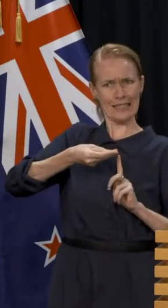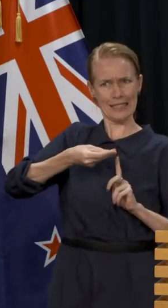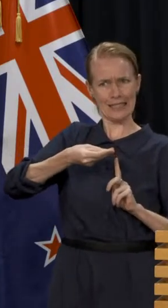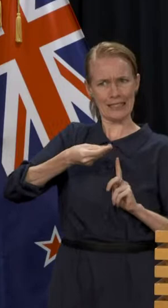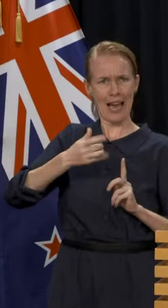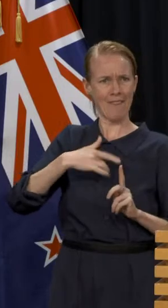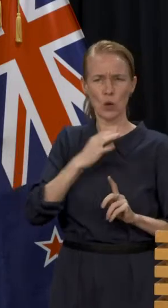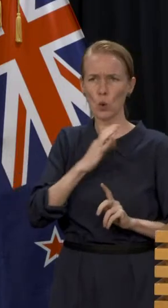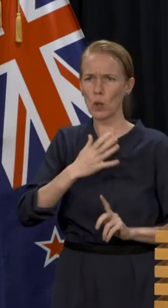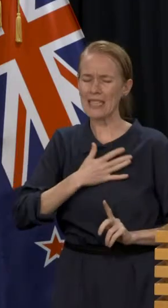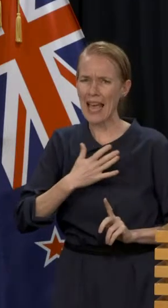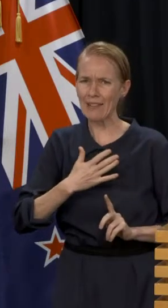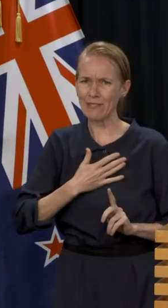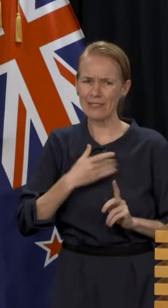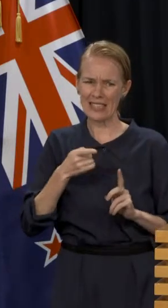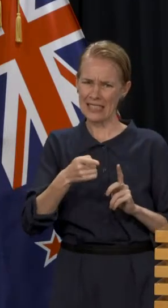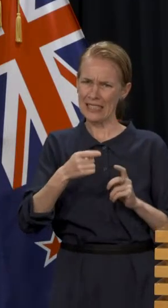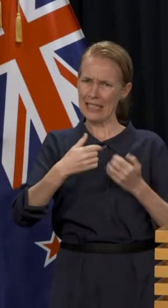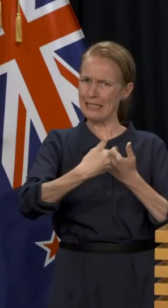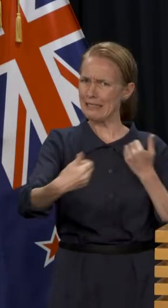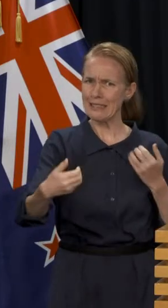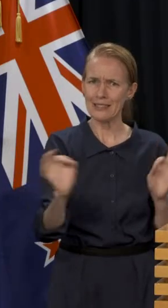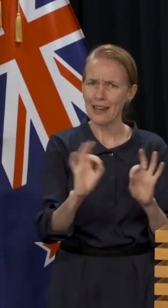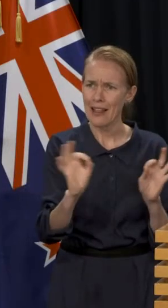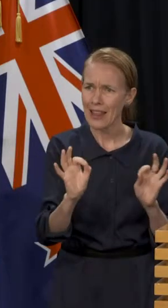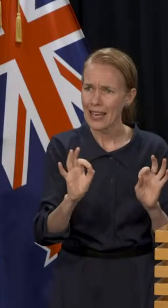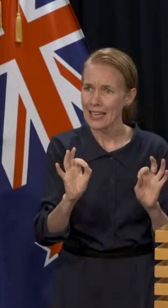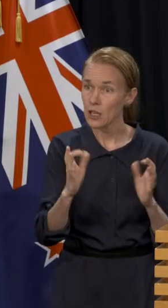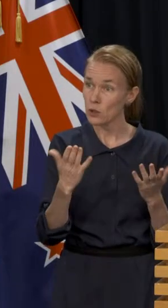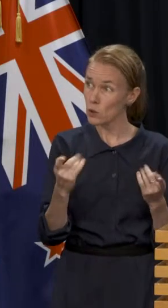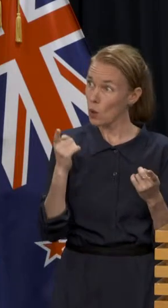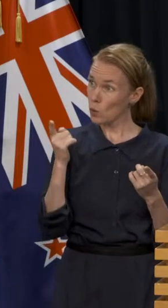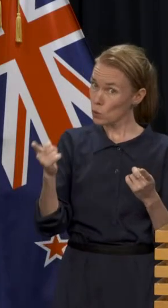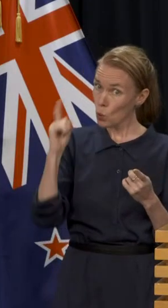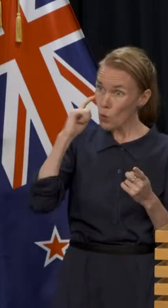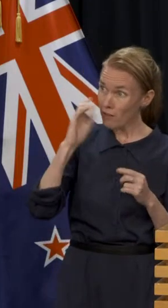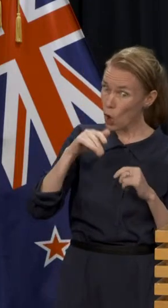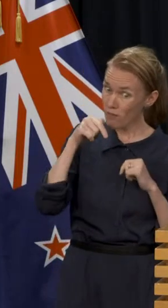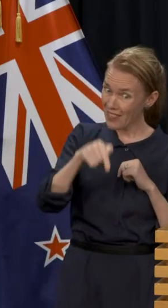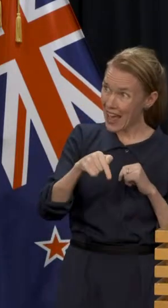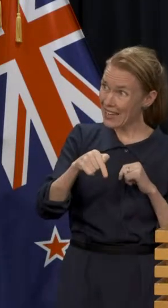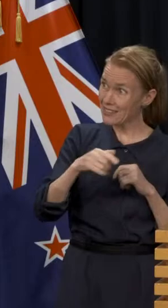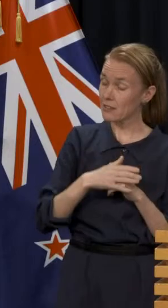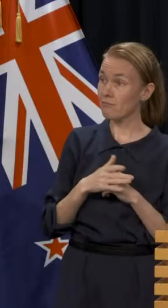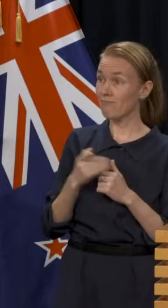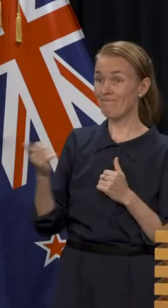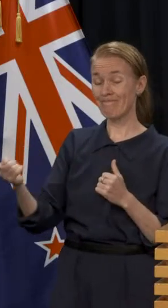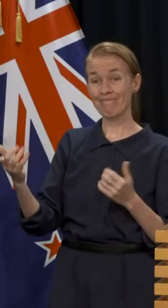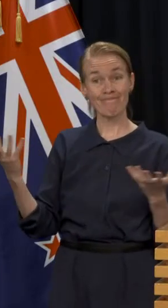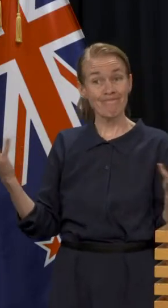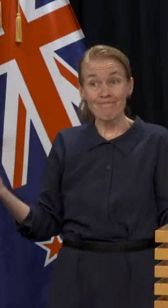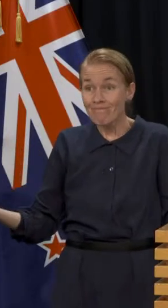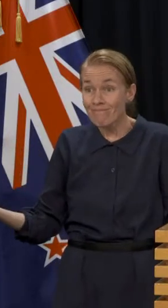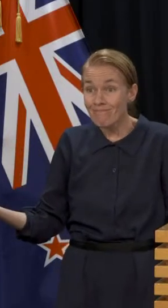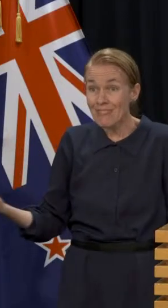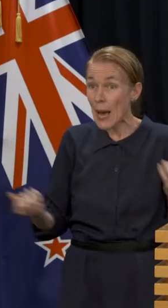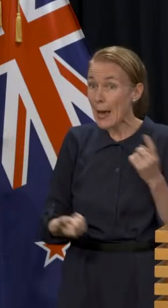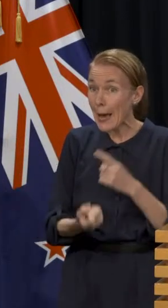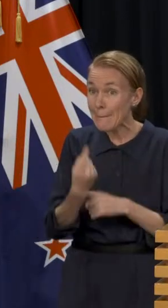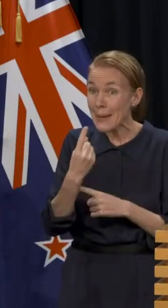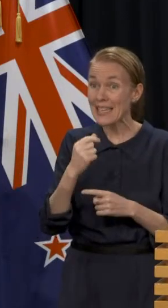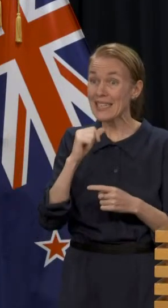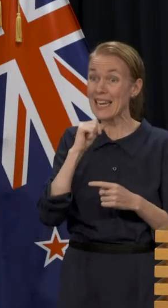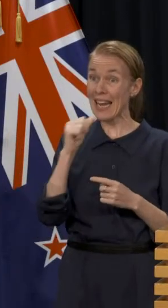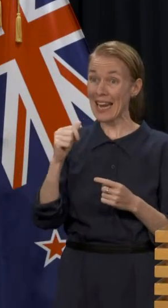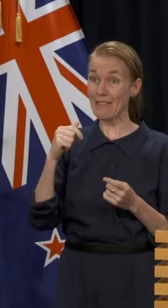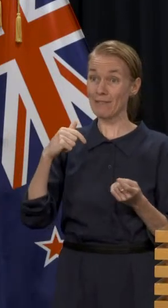contracted the virus and spread it overseas. Is one aware of or two concerned about? Look, I mean, this is a reality. If you leave New Zealand, you're